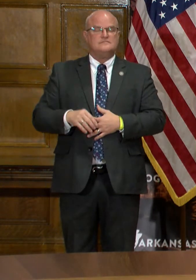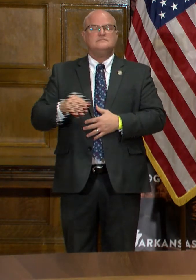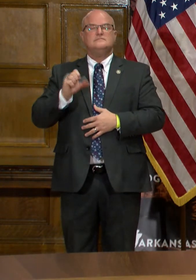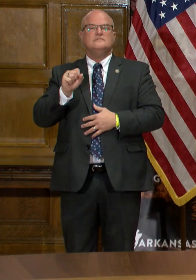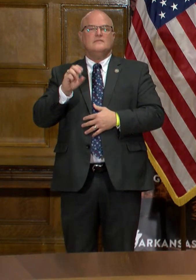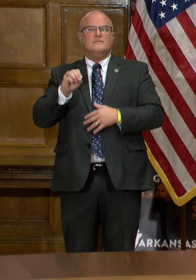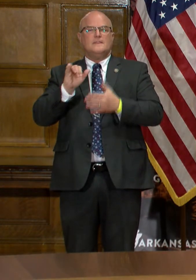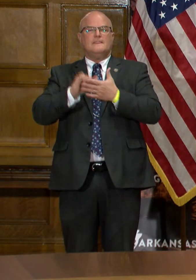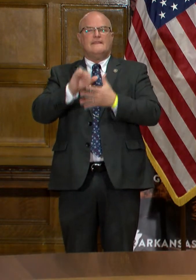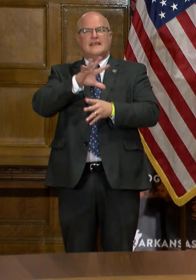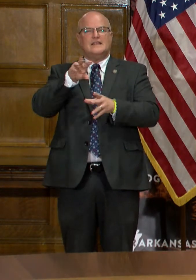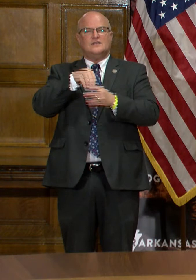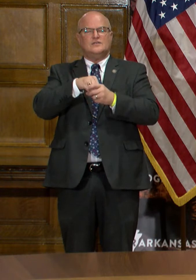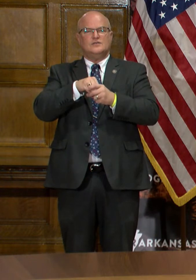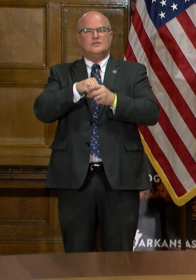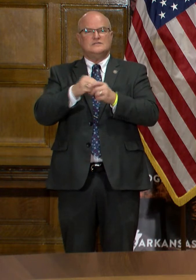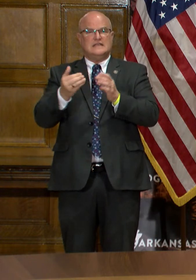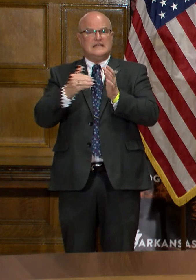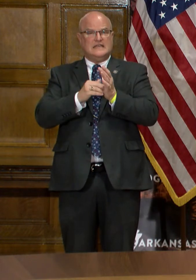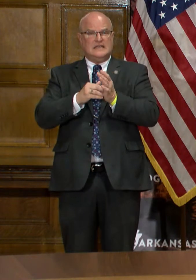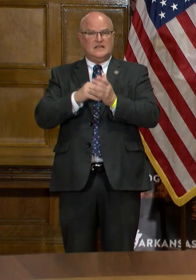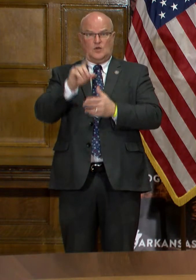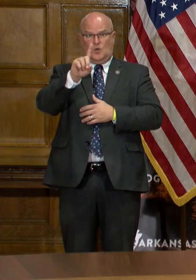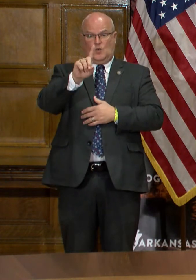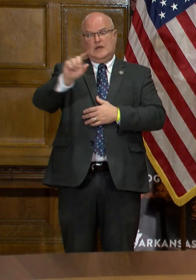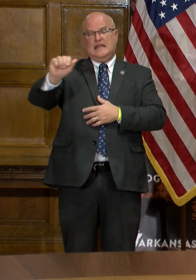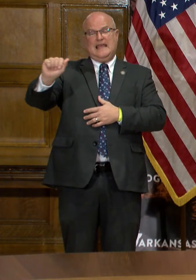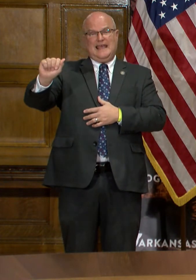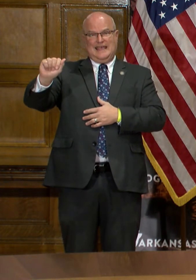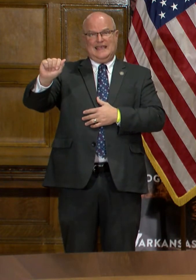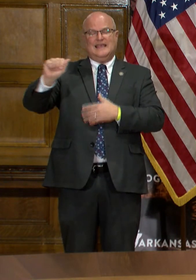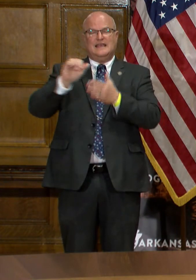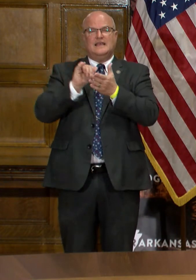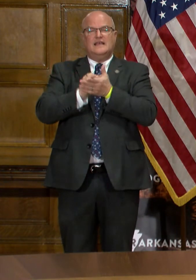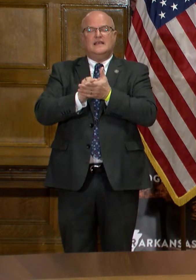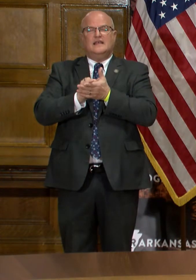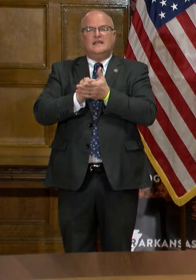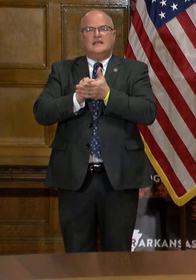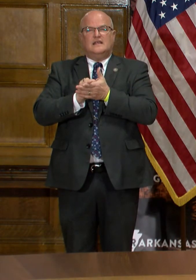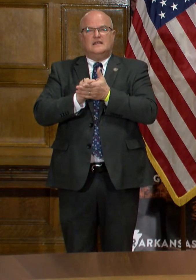And so that includes, again, in 1A, the